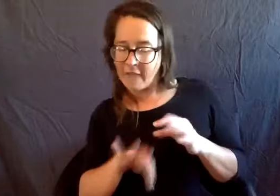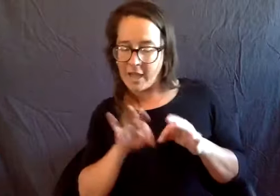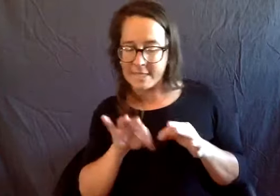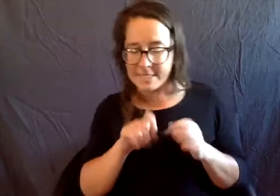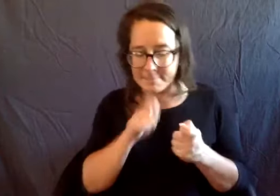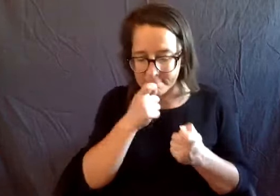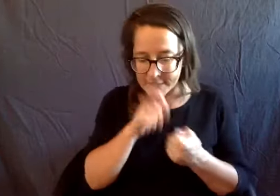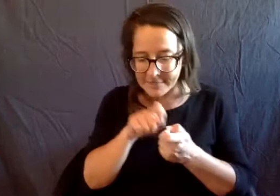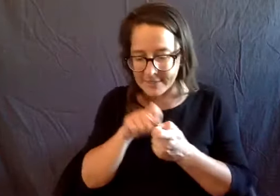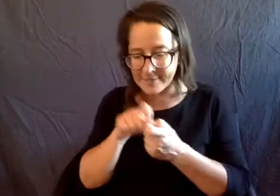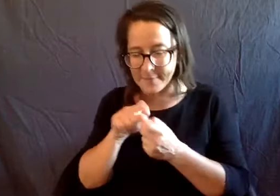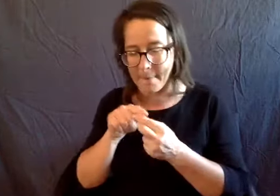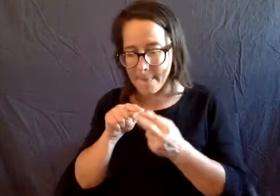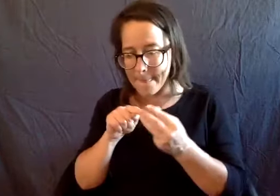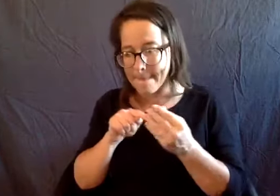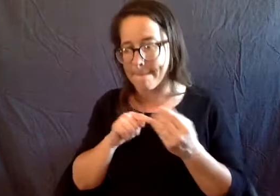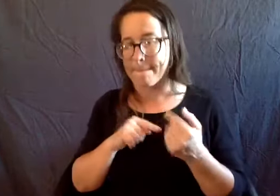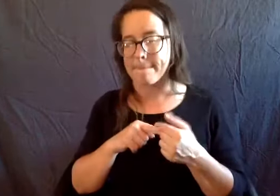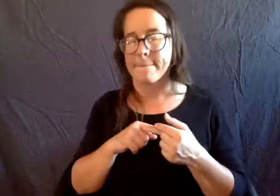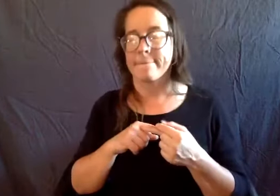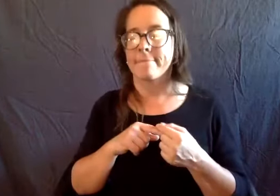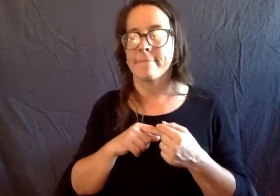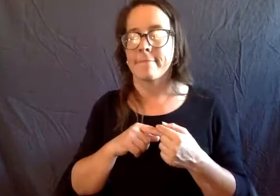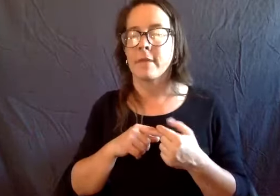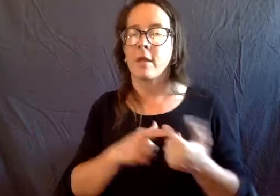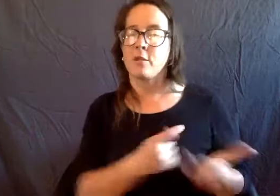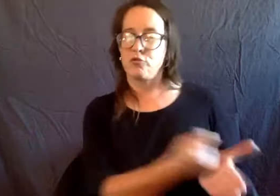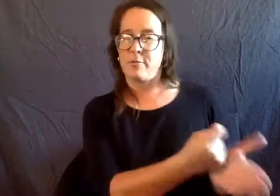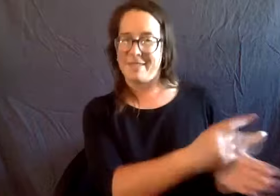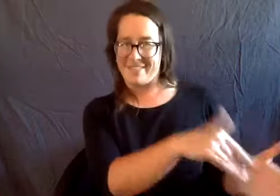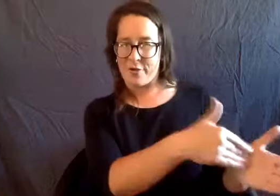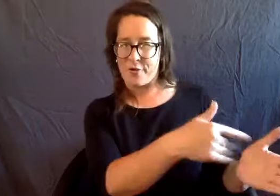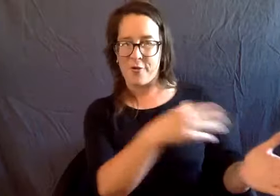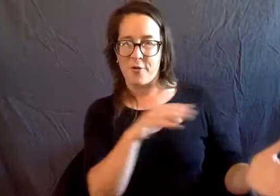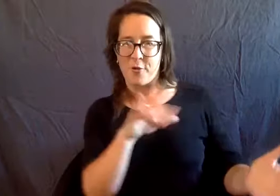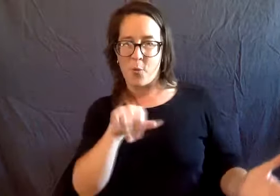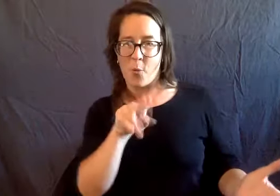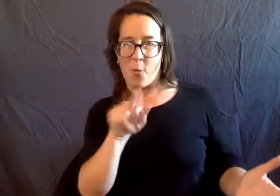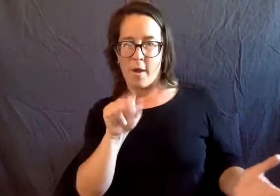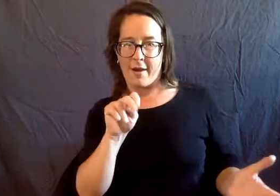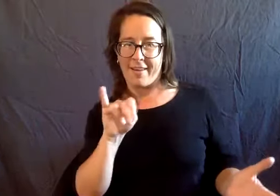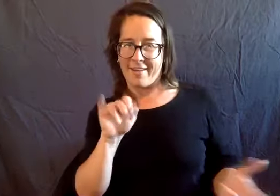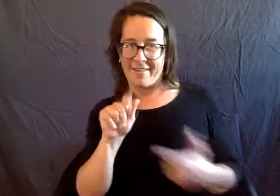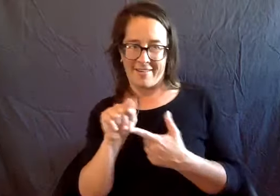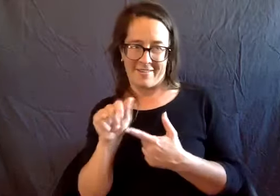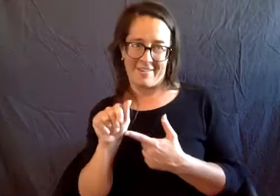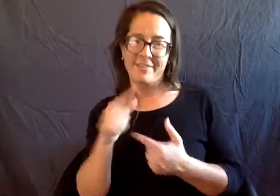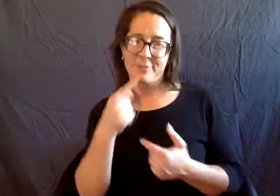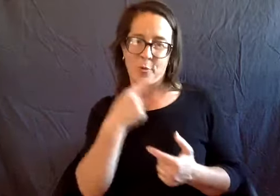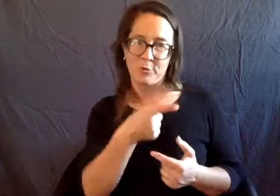But I'll start from the time that I got into the treatment center. Juanita told you a little bit about that. Now, I've been putting off